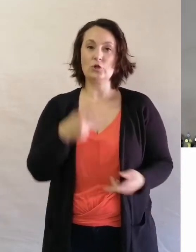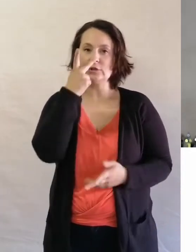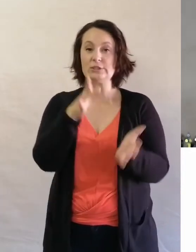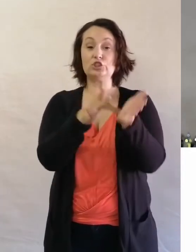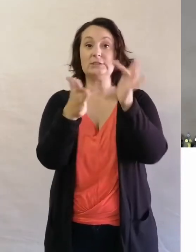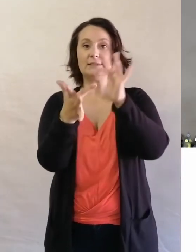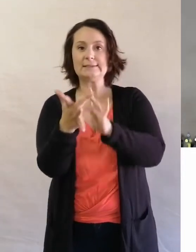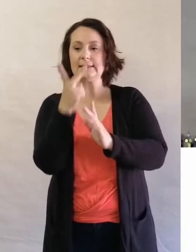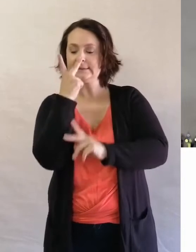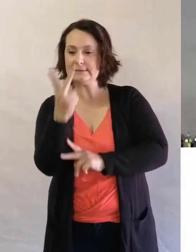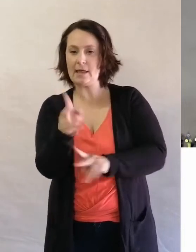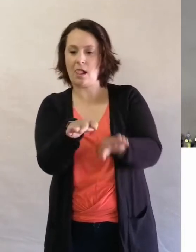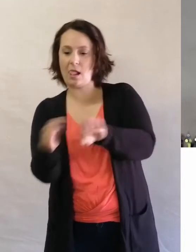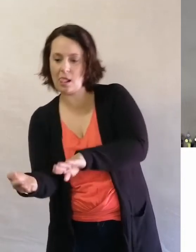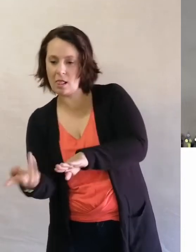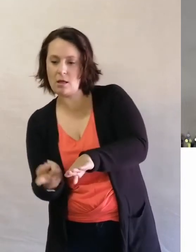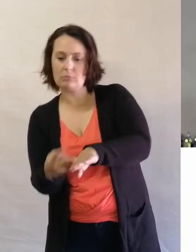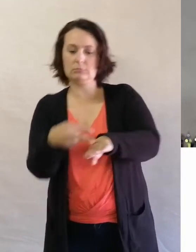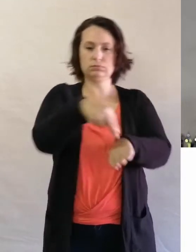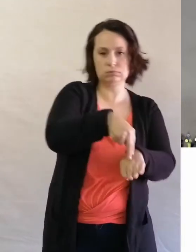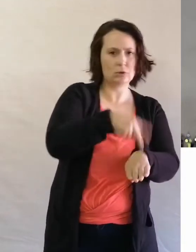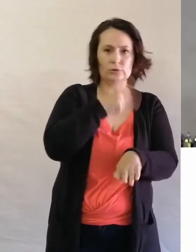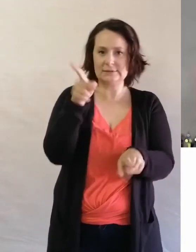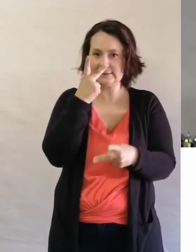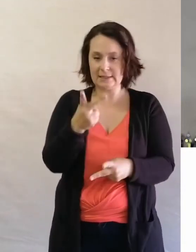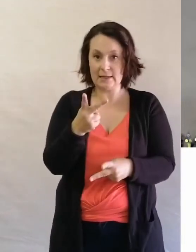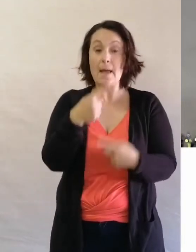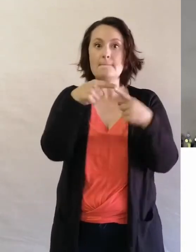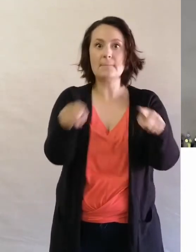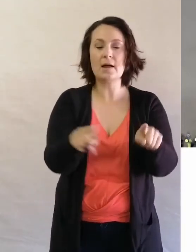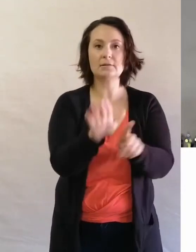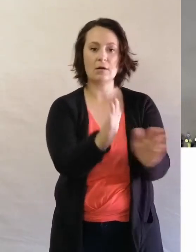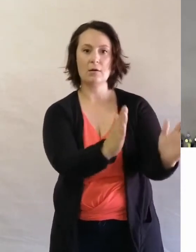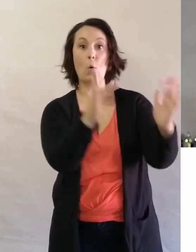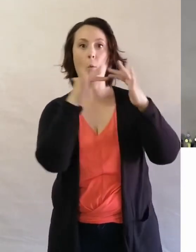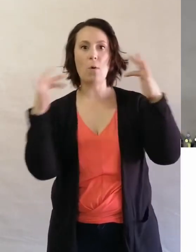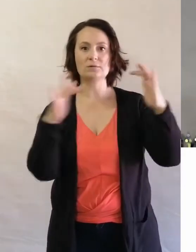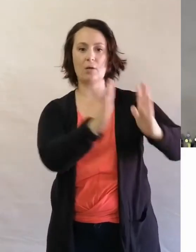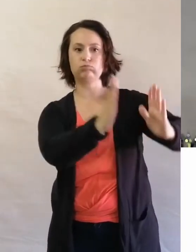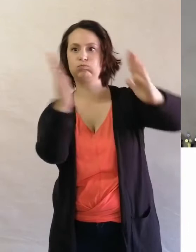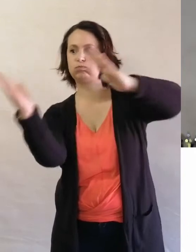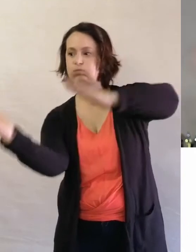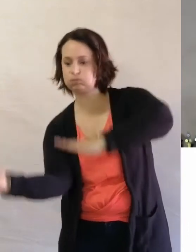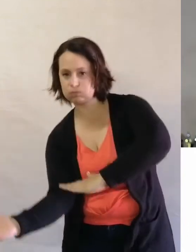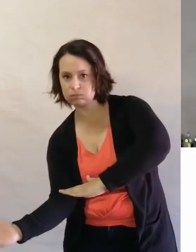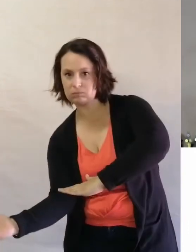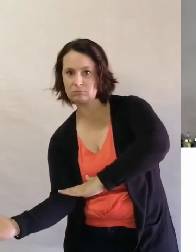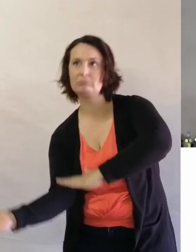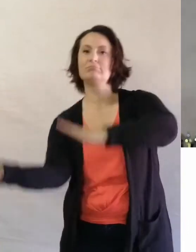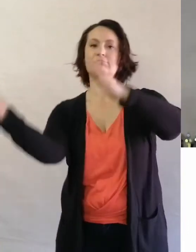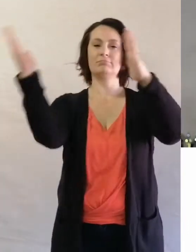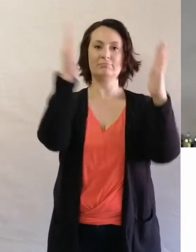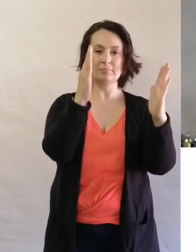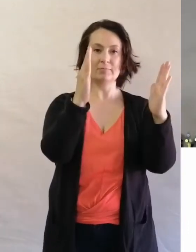Jesus' death and resurrection, but as you see someone going down into the water representing his burial and then his resurrection again,